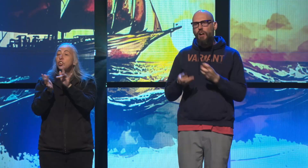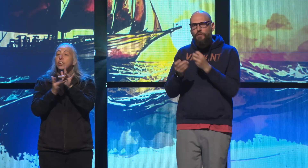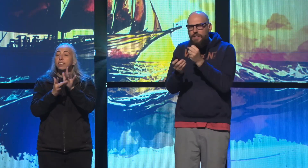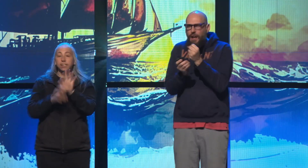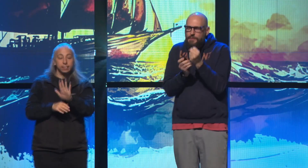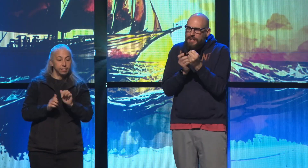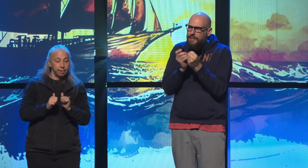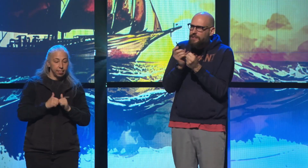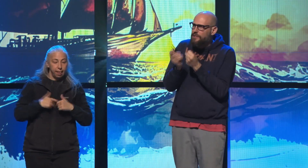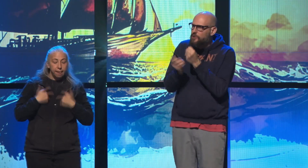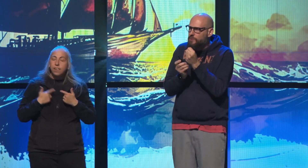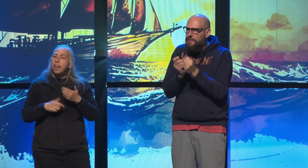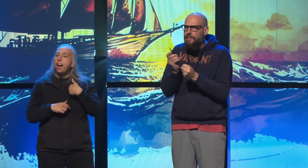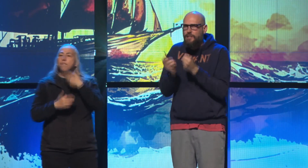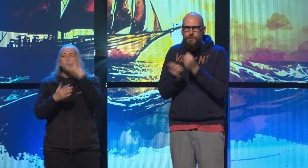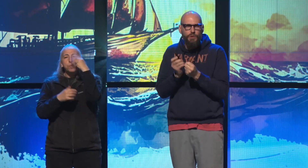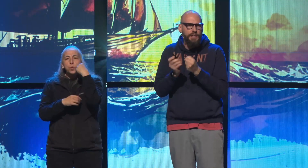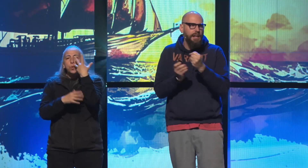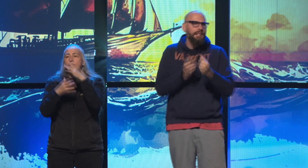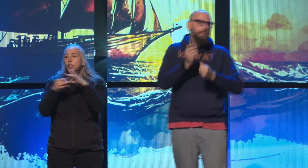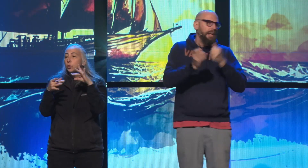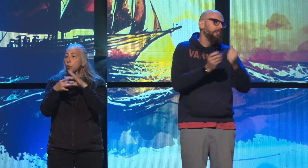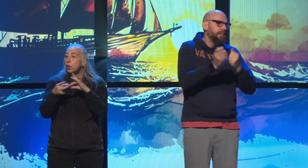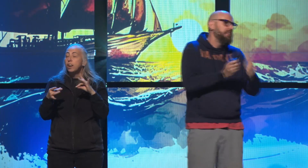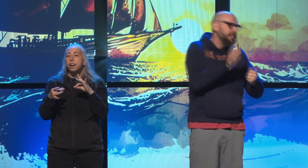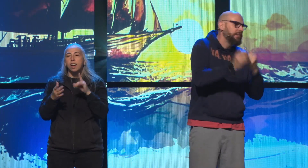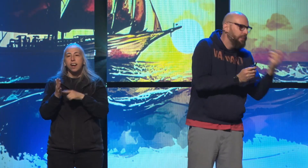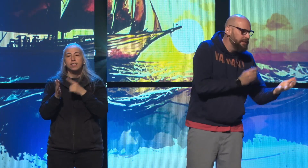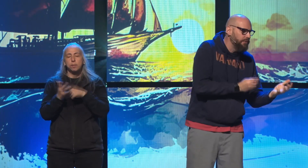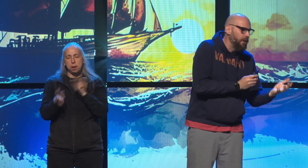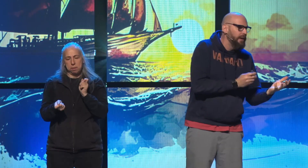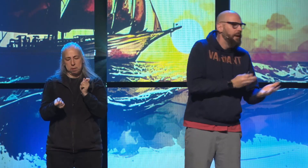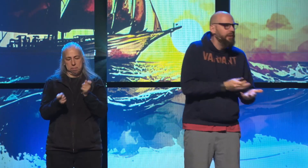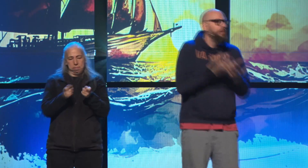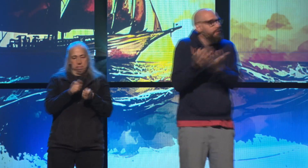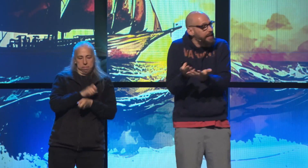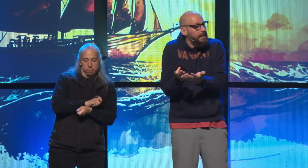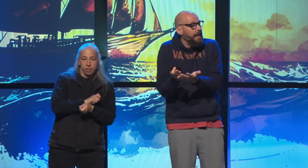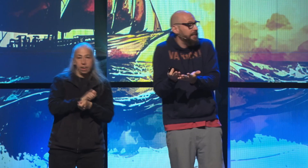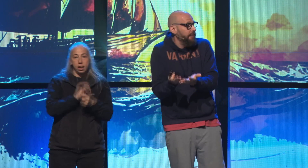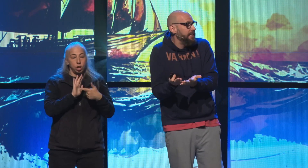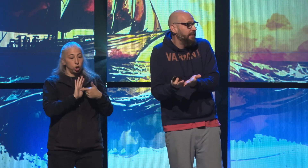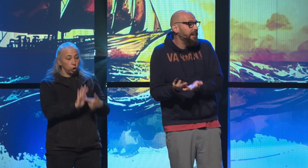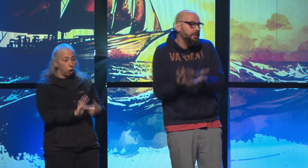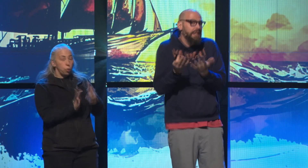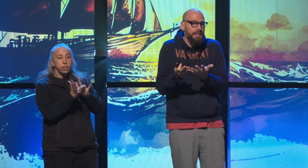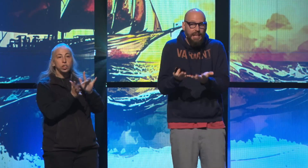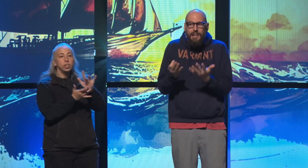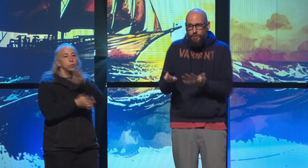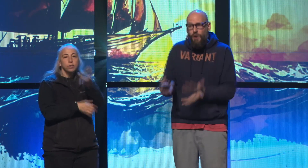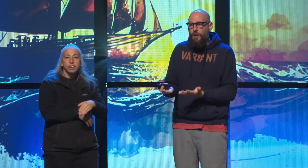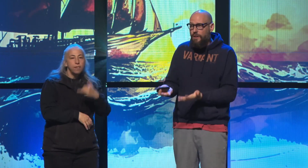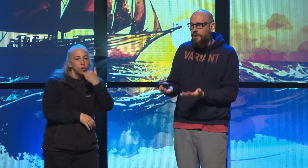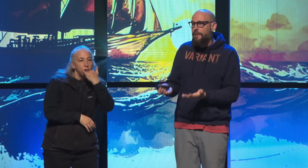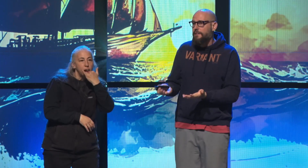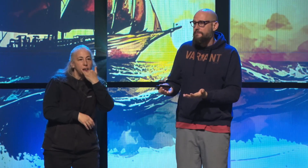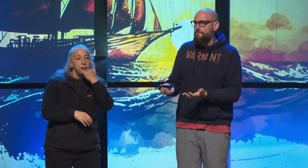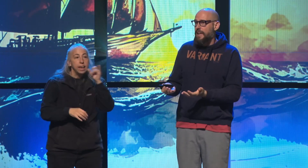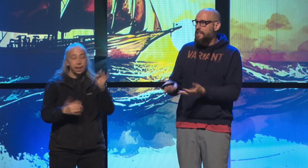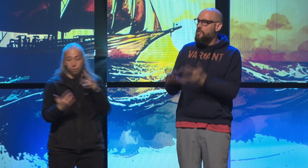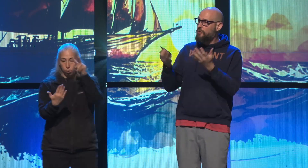story that oftentimes gets a little twisted and contorted to make it look like Jesus wasn't wrong. But if we read it at its face value, he was kind of